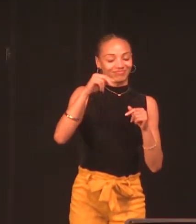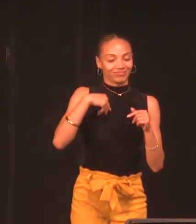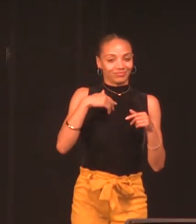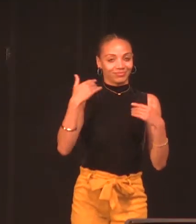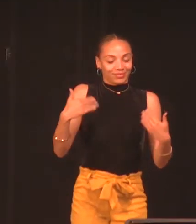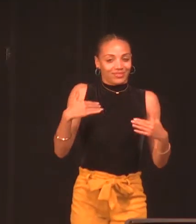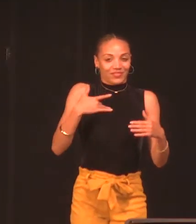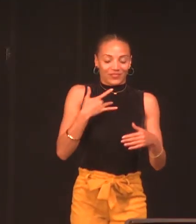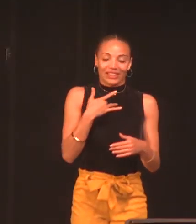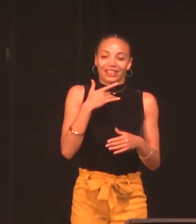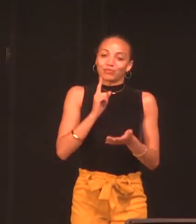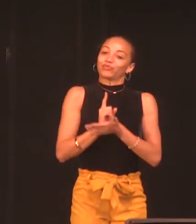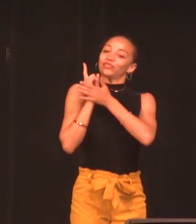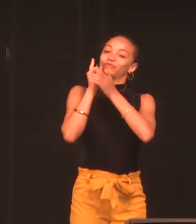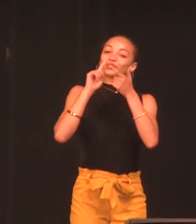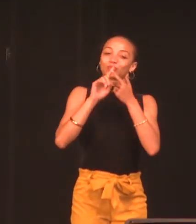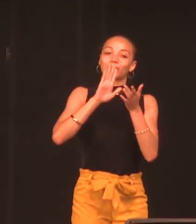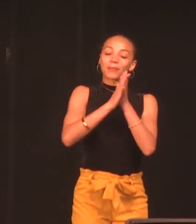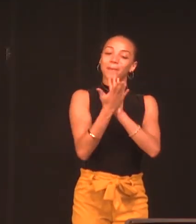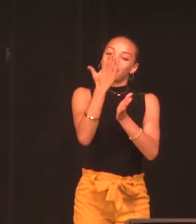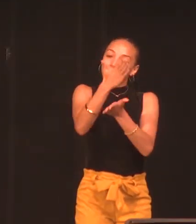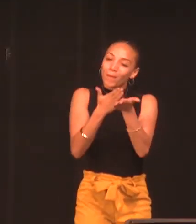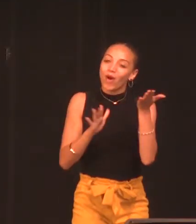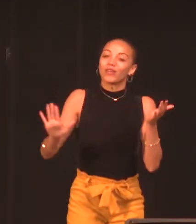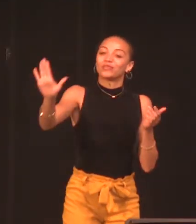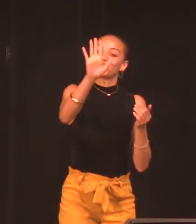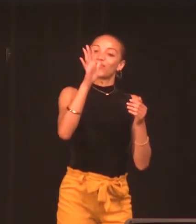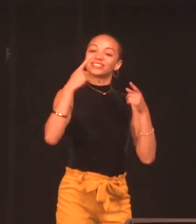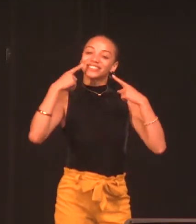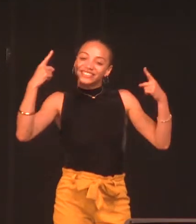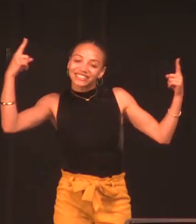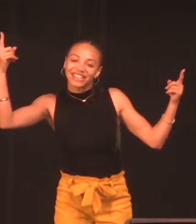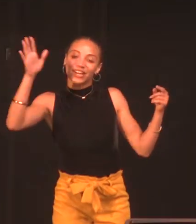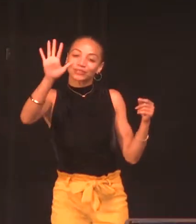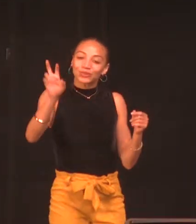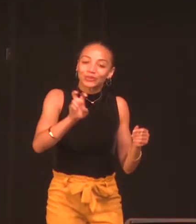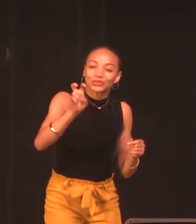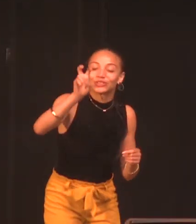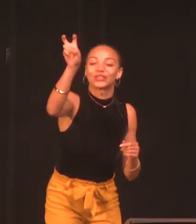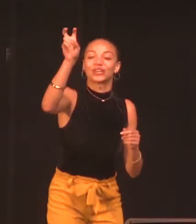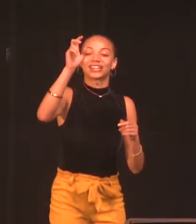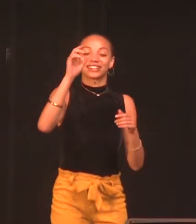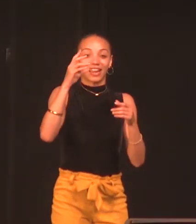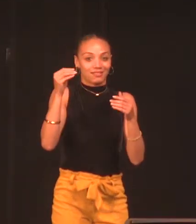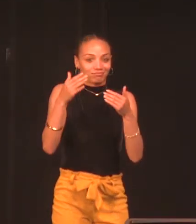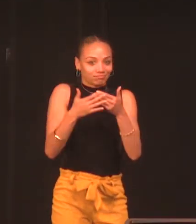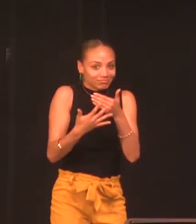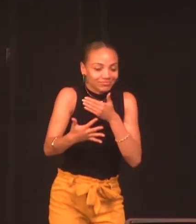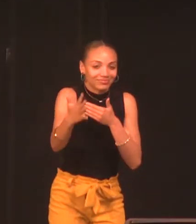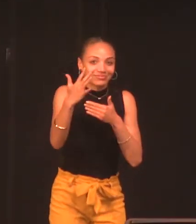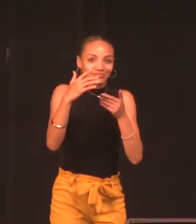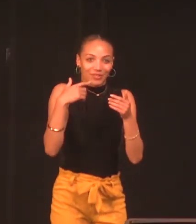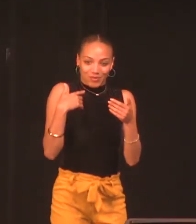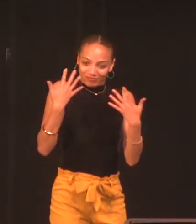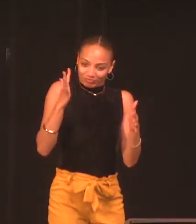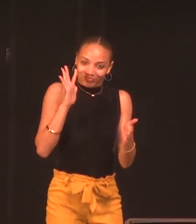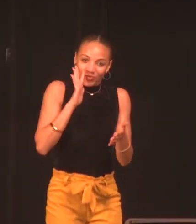speak to you, but I also feel privileged to be part of the end of your journey and to celebrate